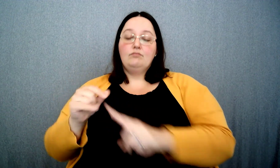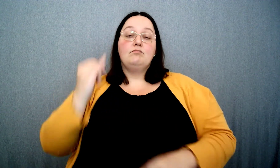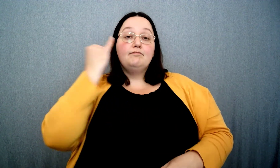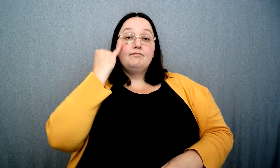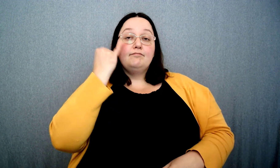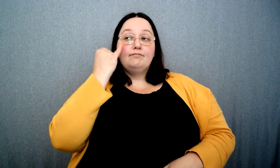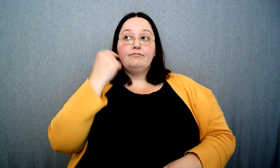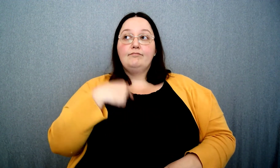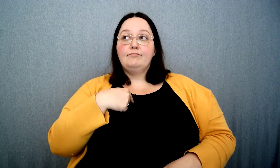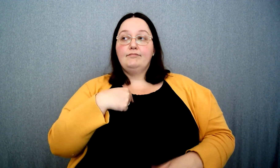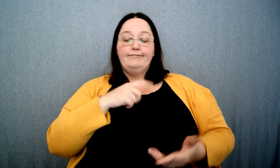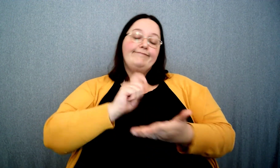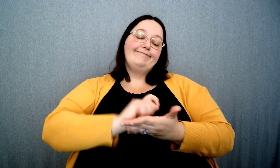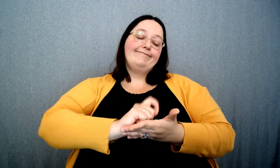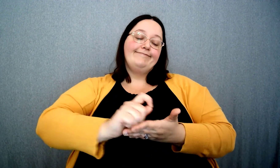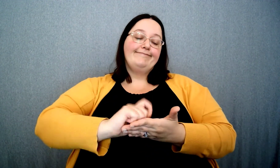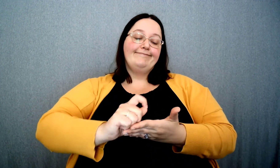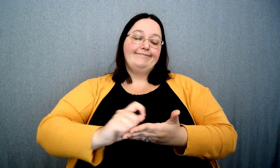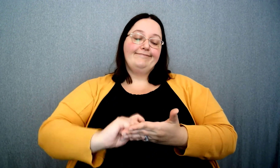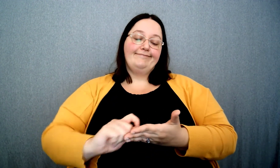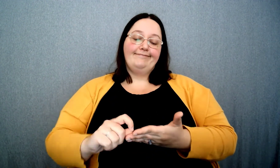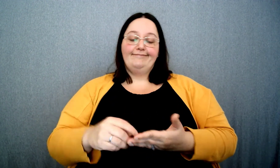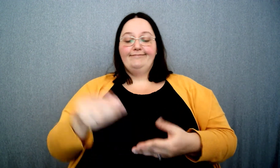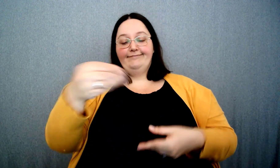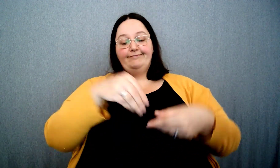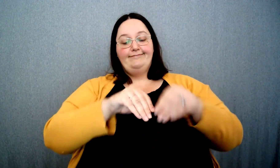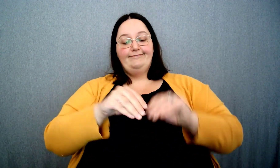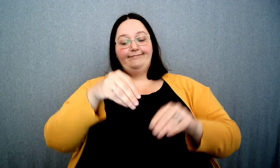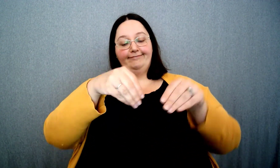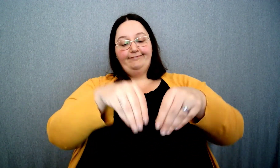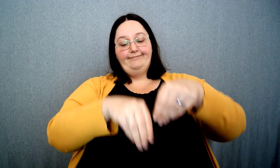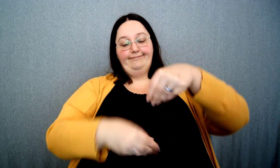However, if you are talking about writing a letter, one that you would mail,